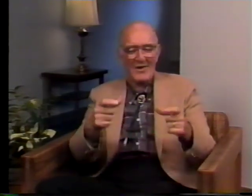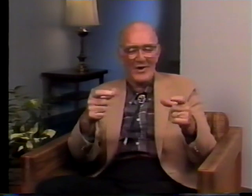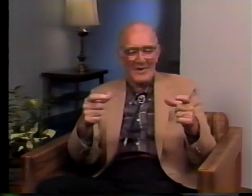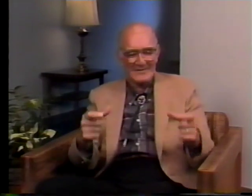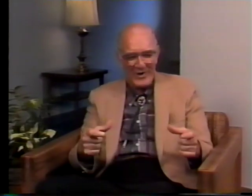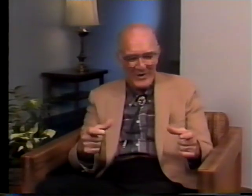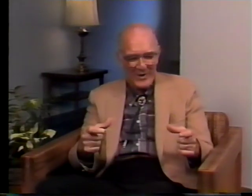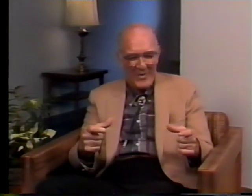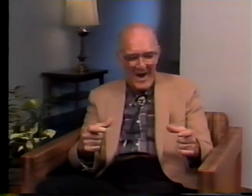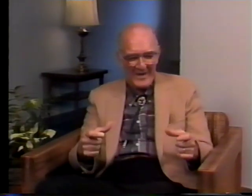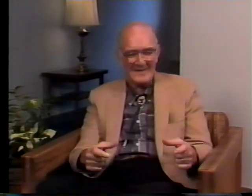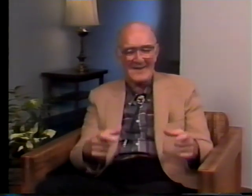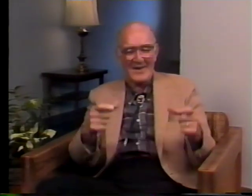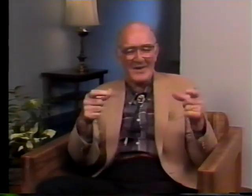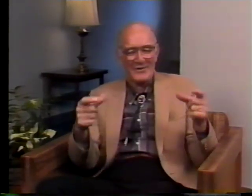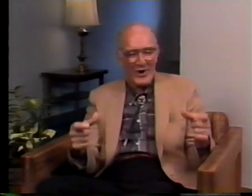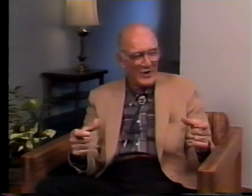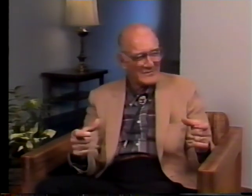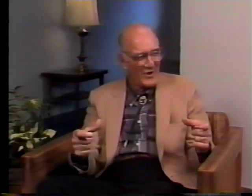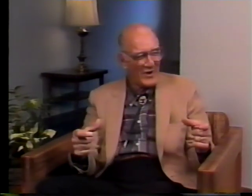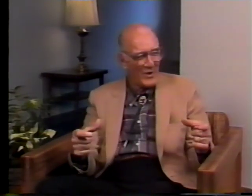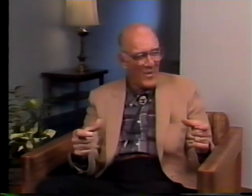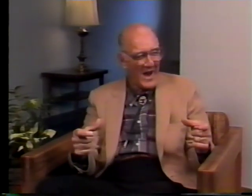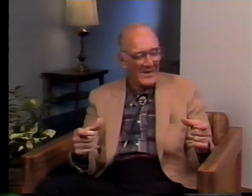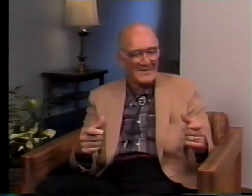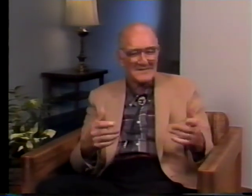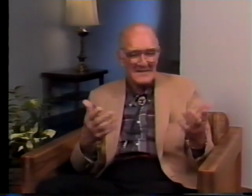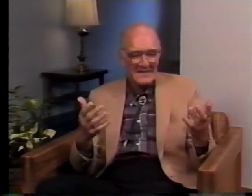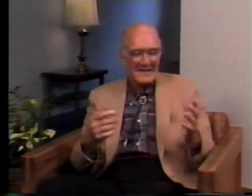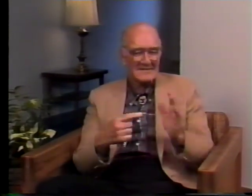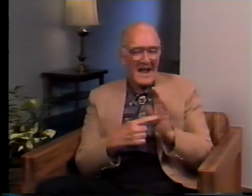another circle widens, and then the third circle widens. It's like